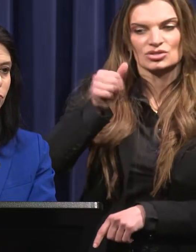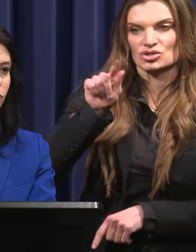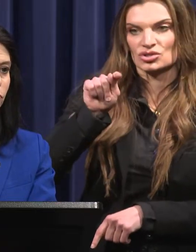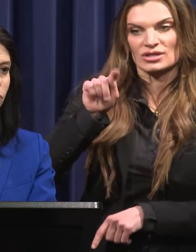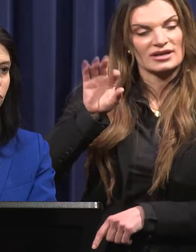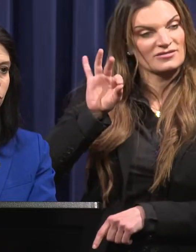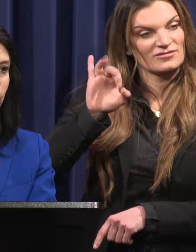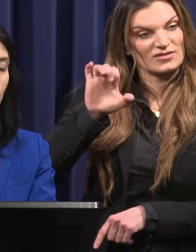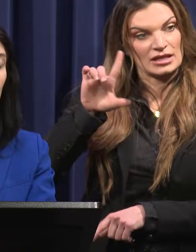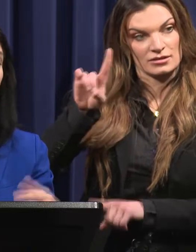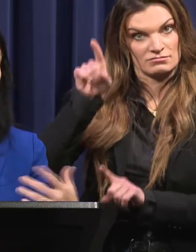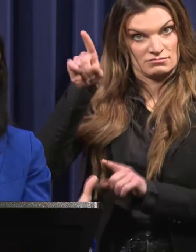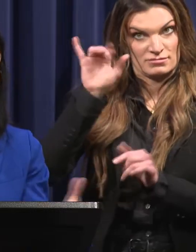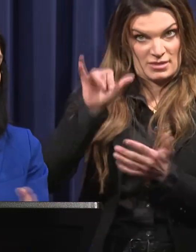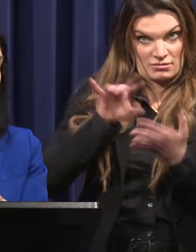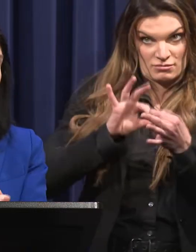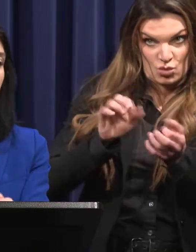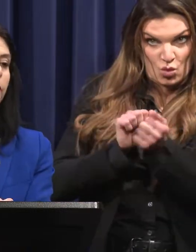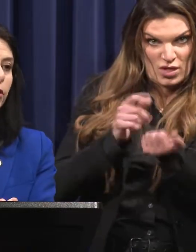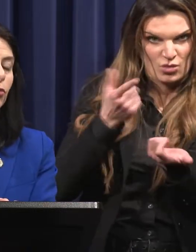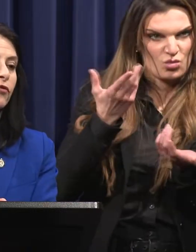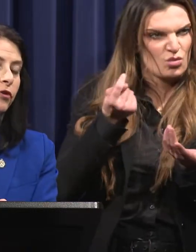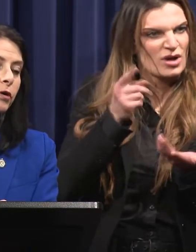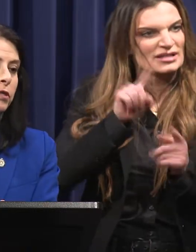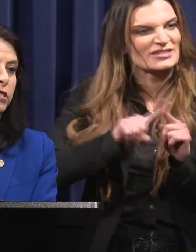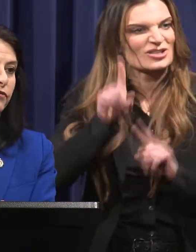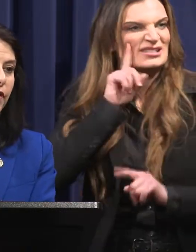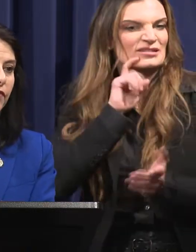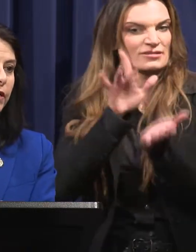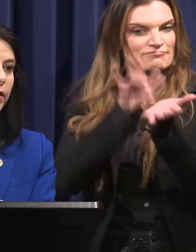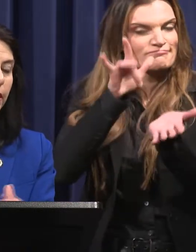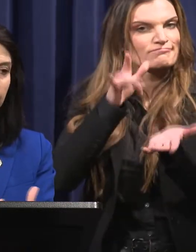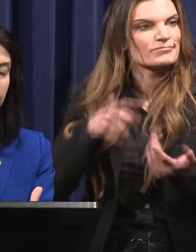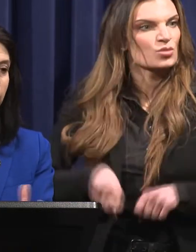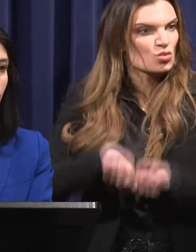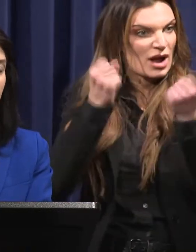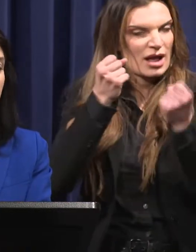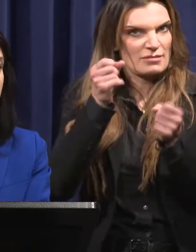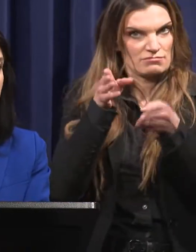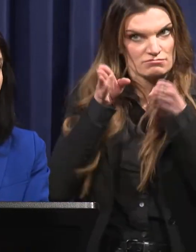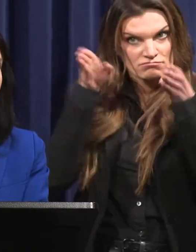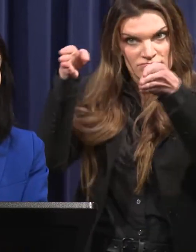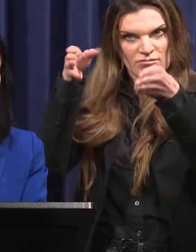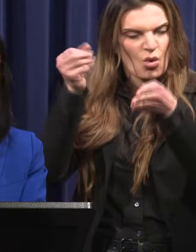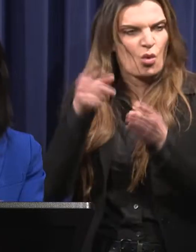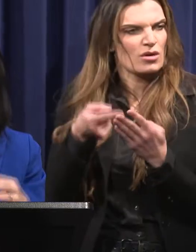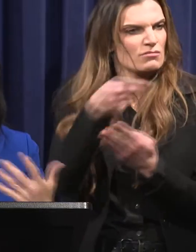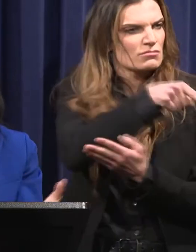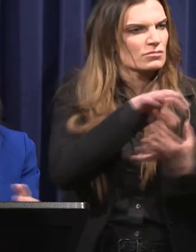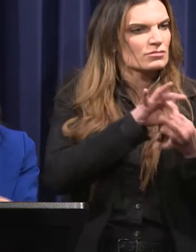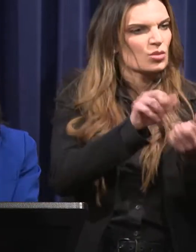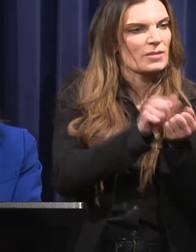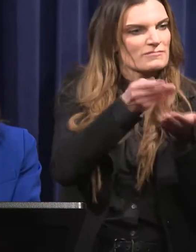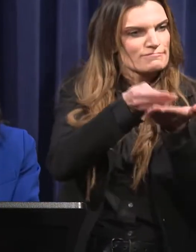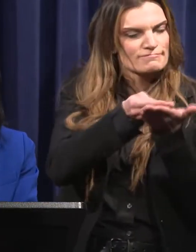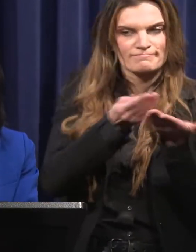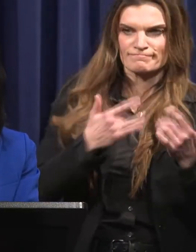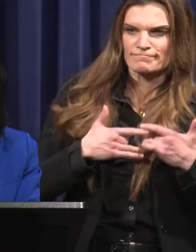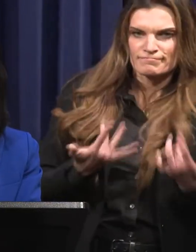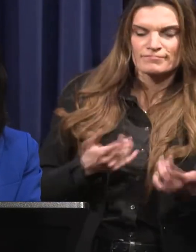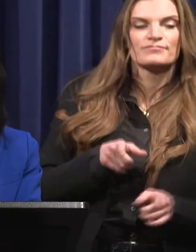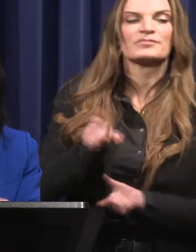financial crimes investigation? No. All of the other referrals involving anything related to Speaker Chatfield remains ongoing.